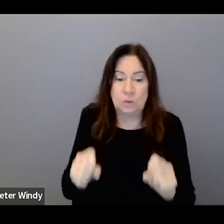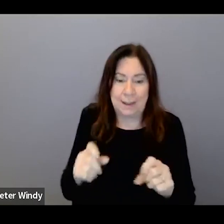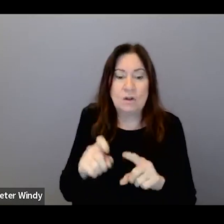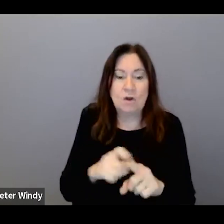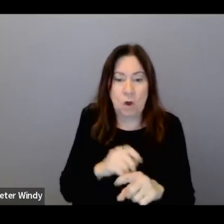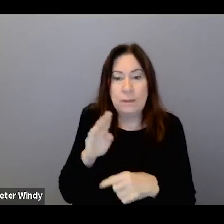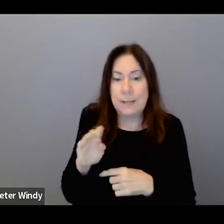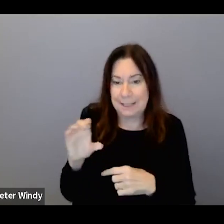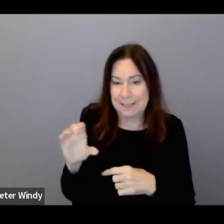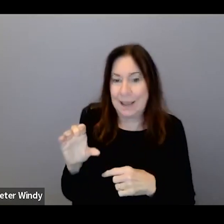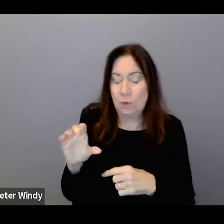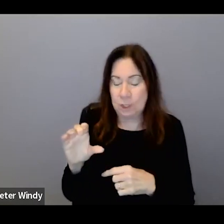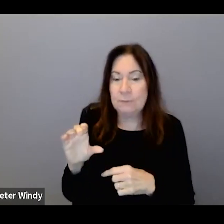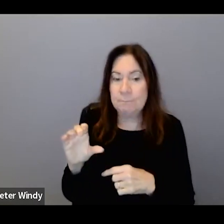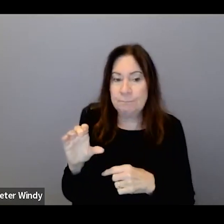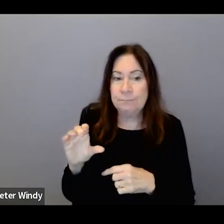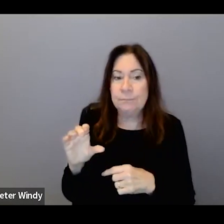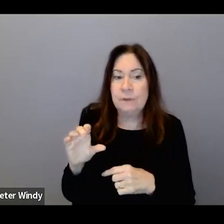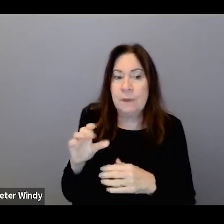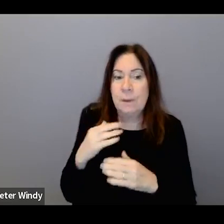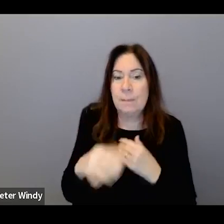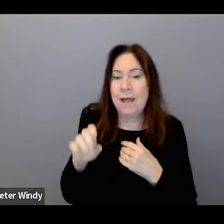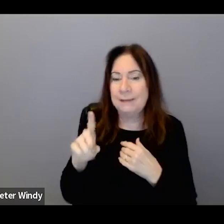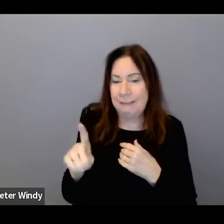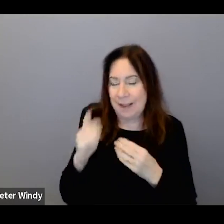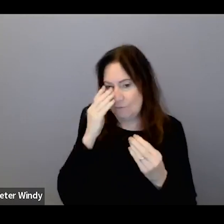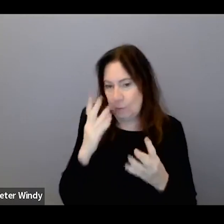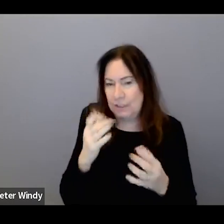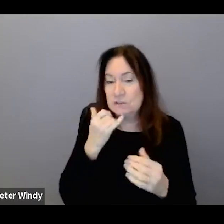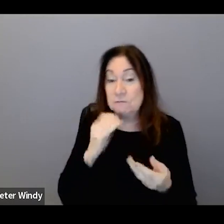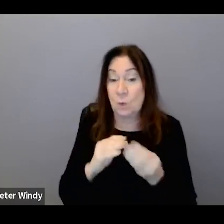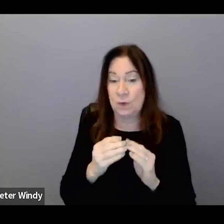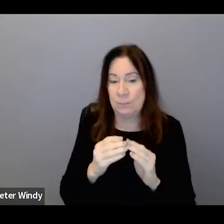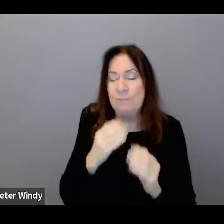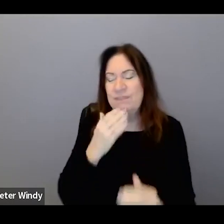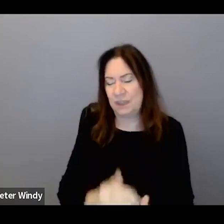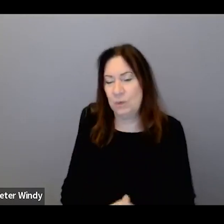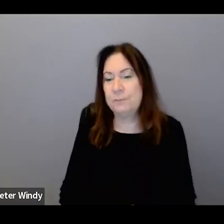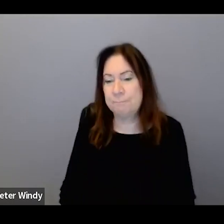Buncombe County Blood Lead Information Line. Thank you.